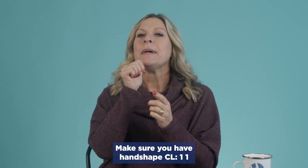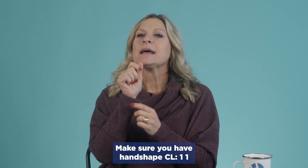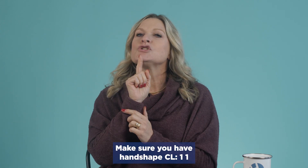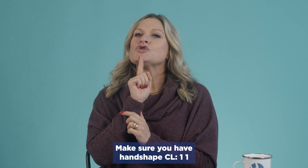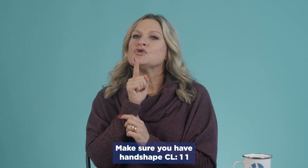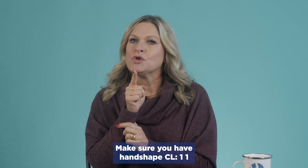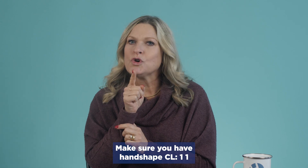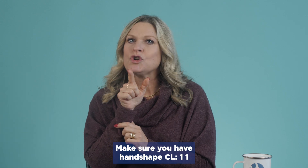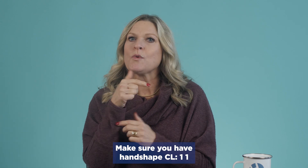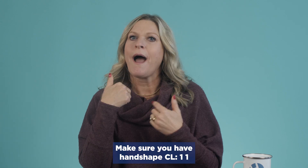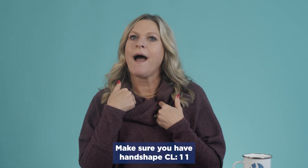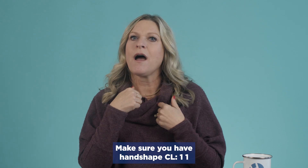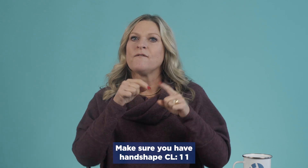Make sure you have